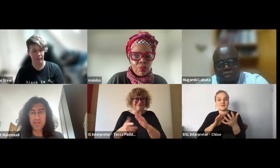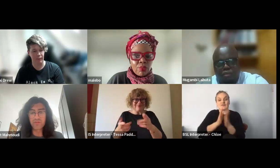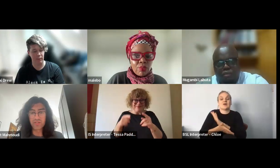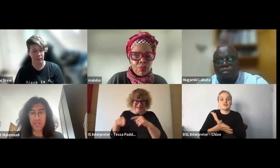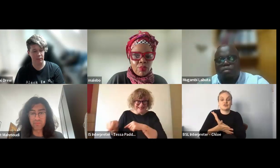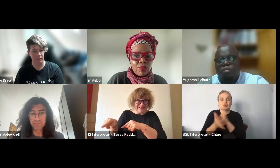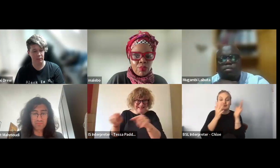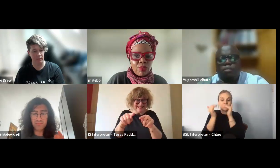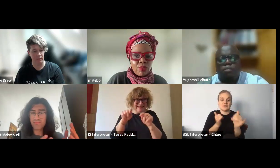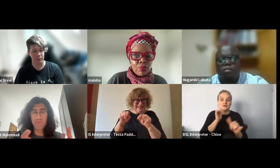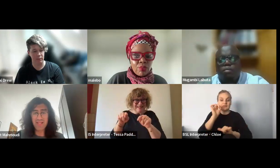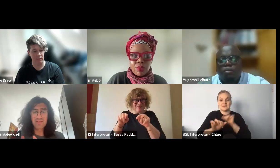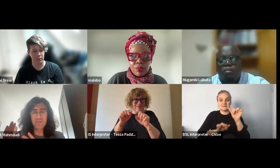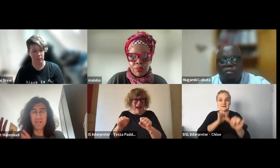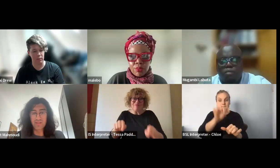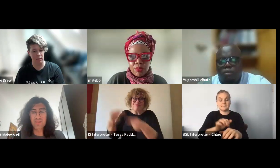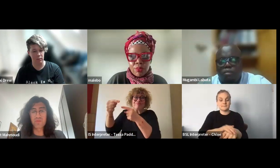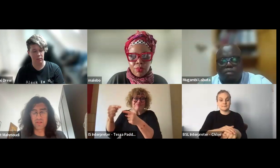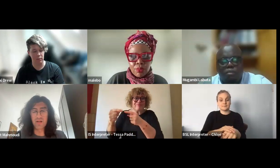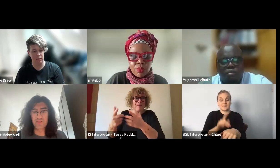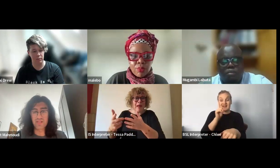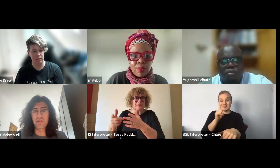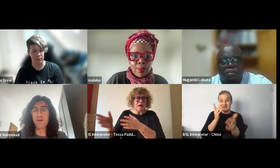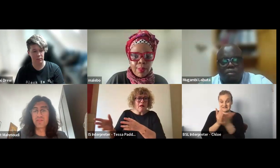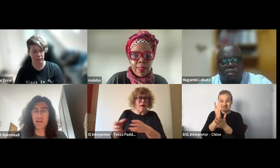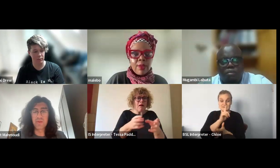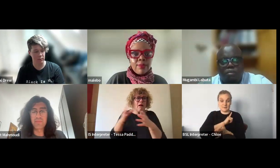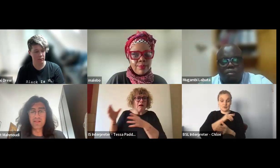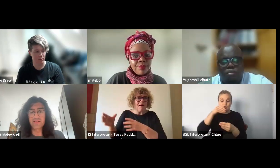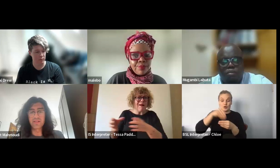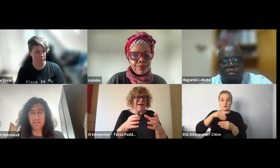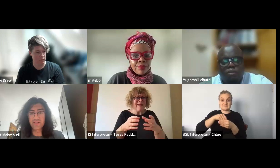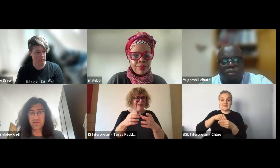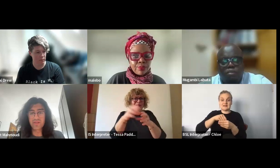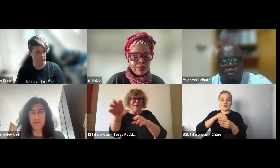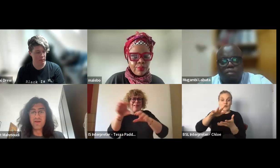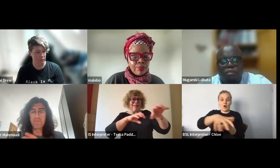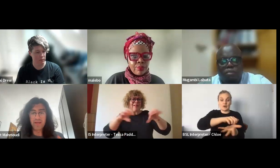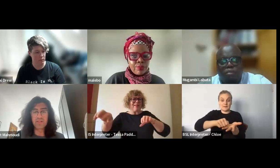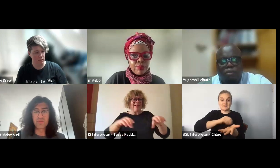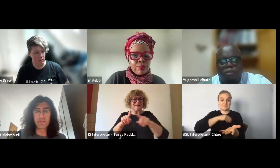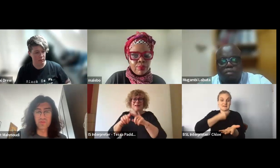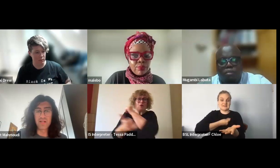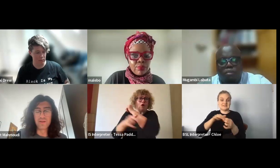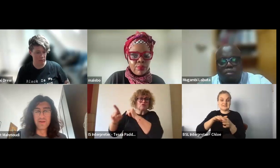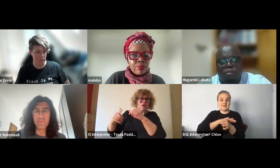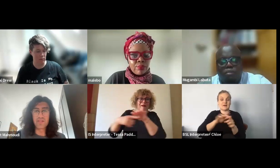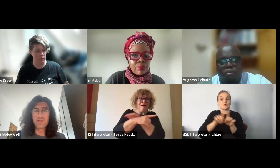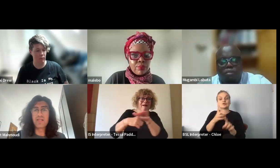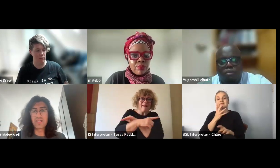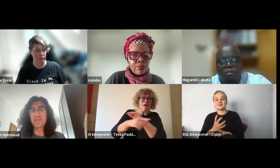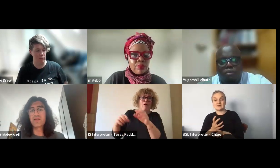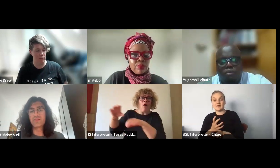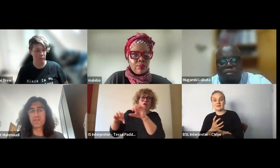AI regulation regime. That exists within the context of the occupied Palestinian territories and Israel as well.